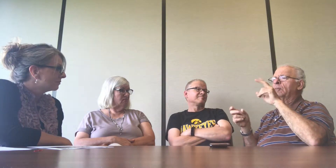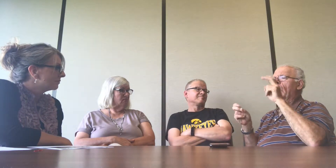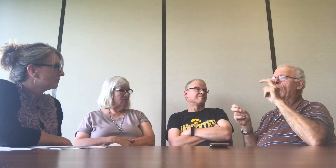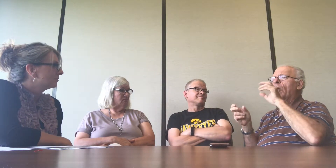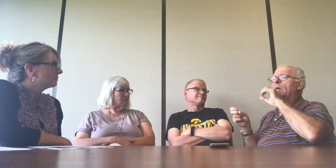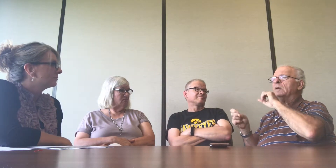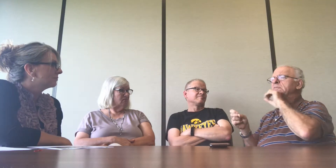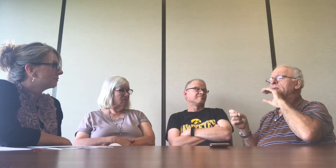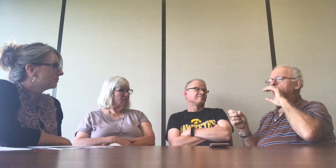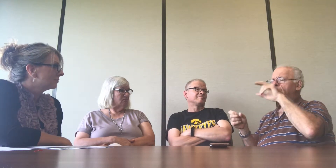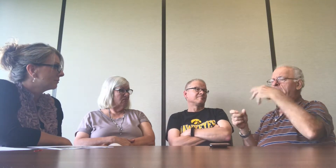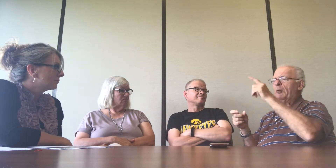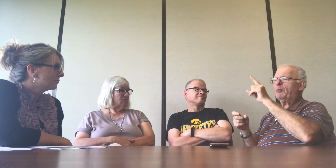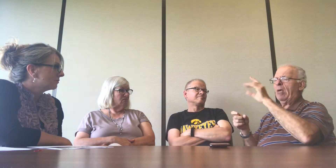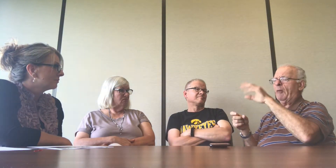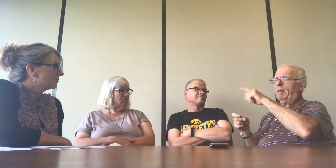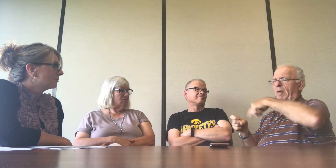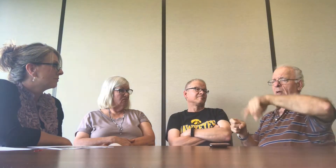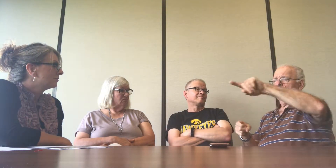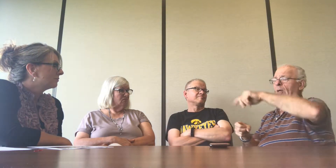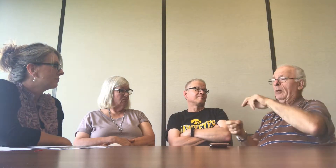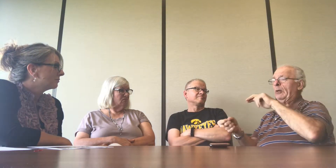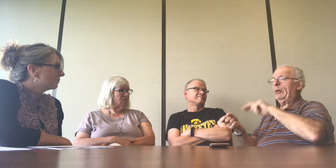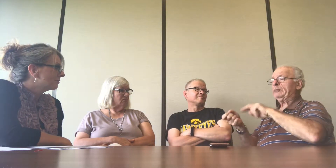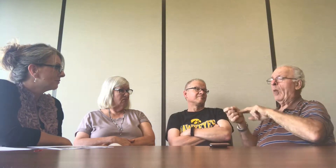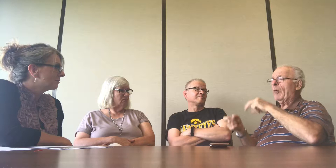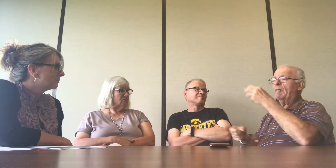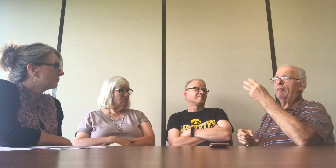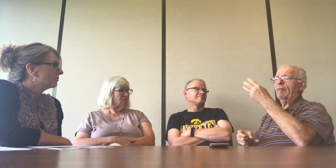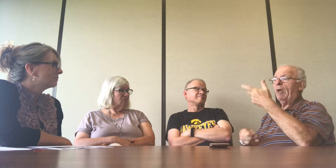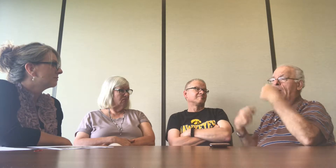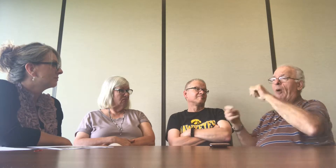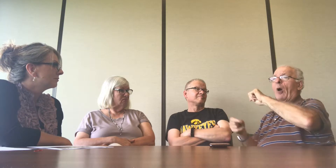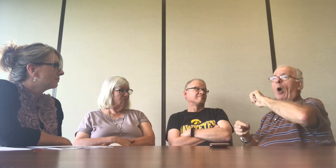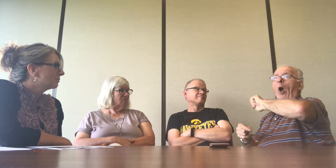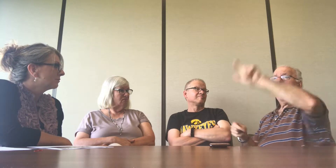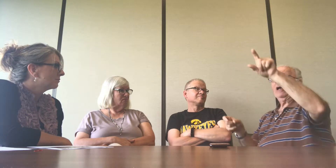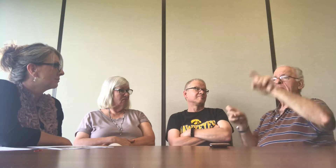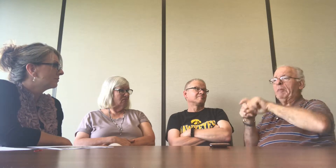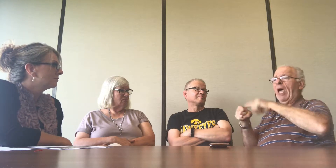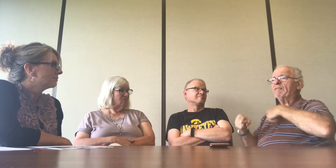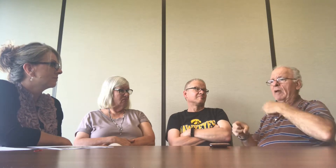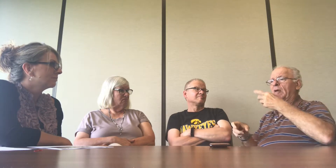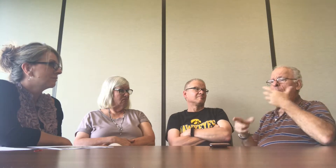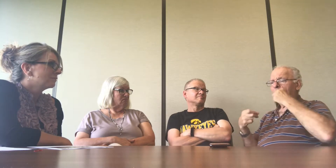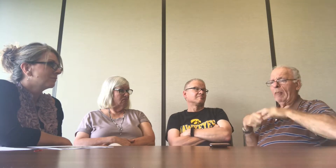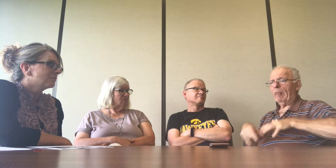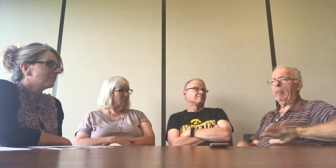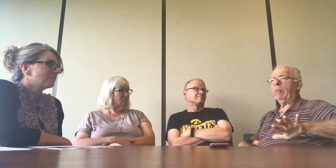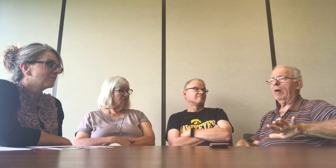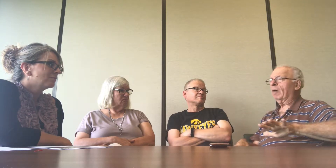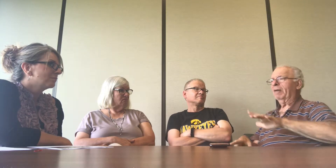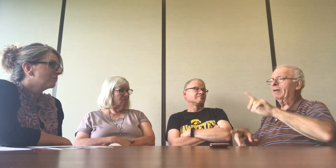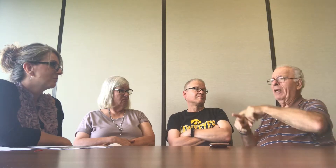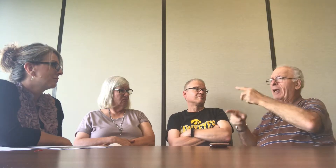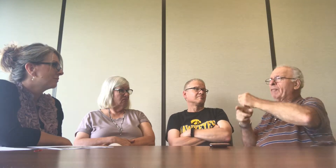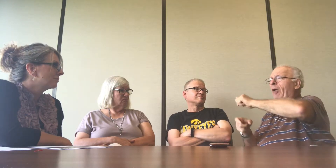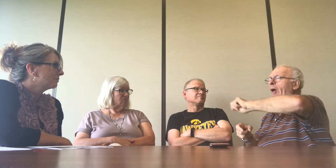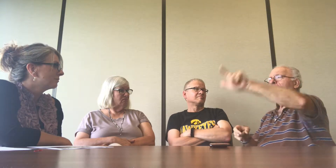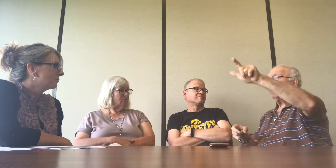And in that situation, that could be a type of abuse. It could be